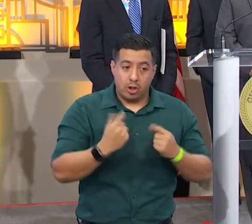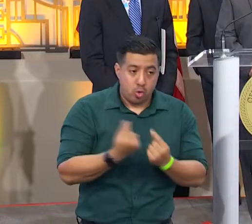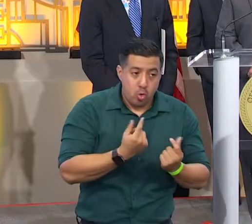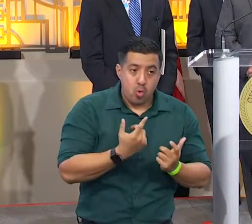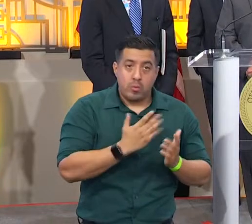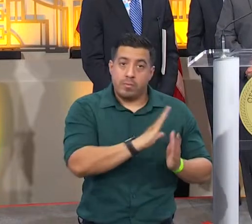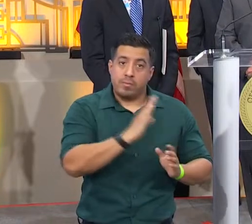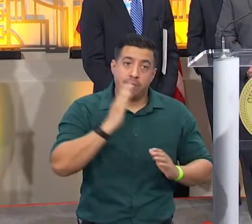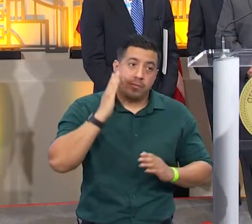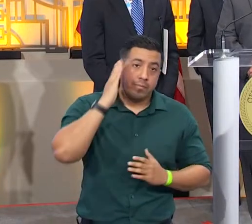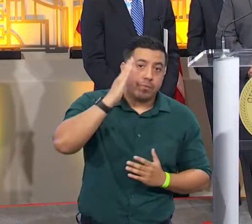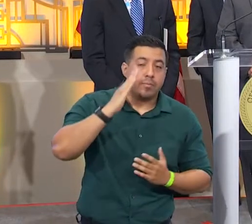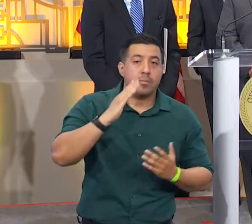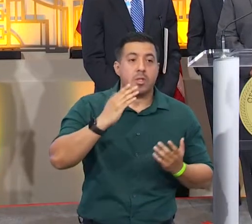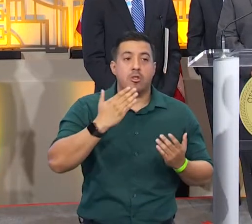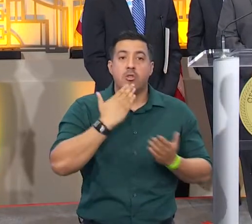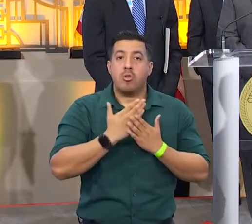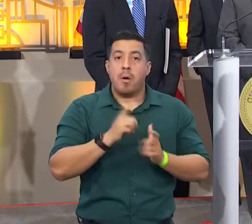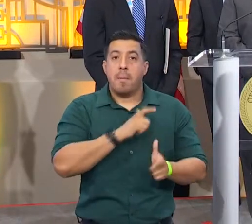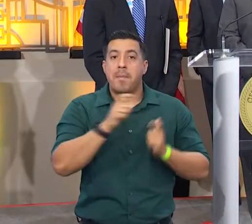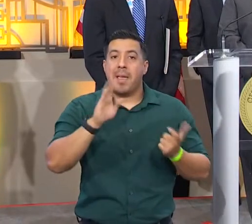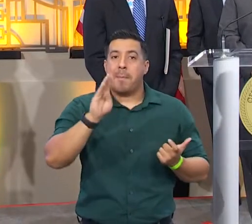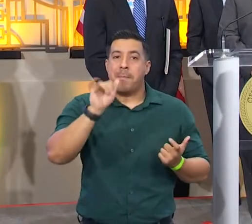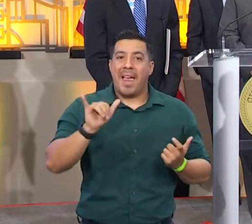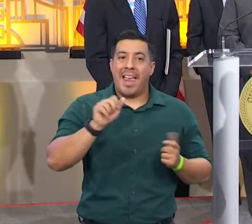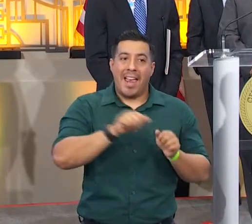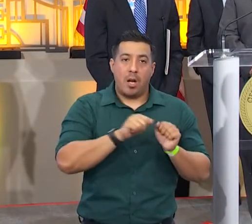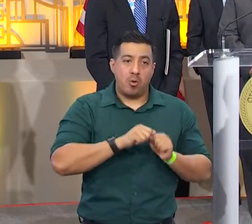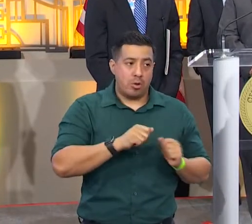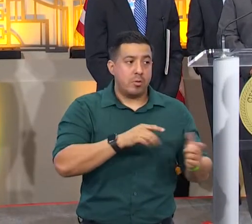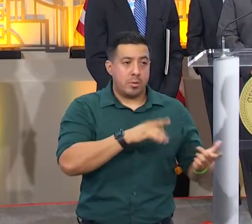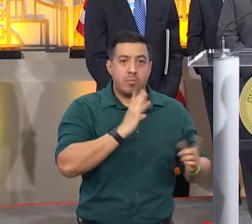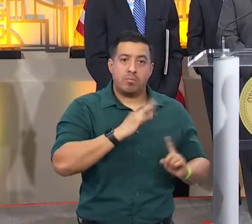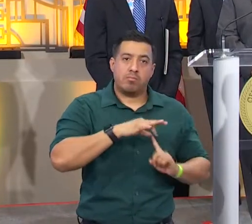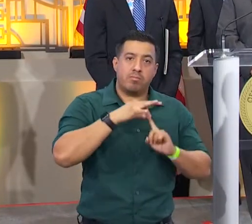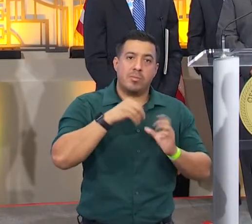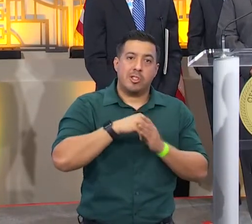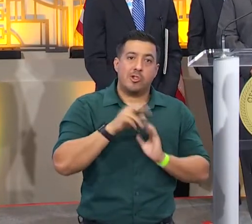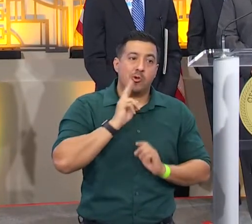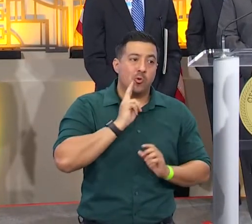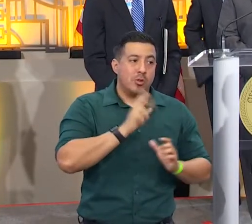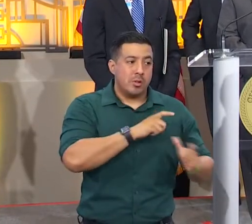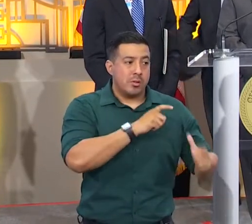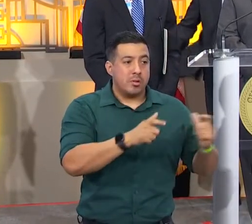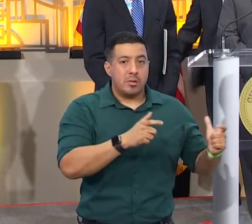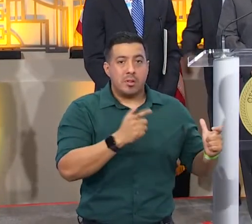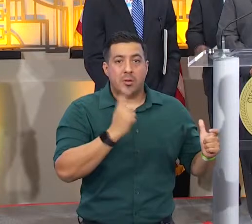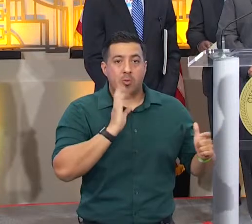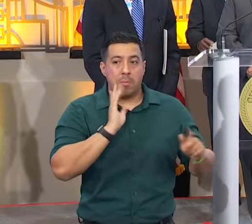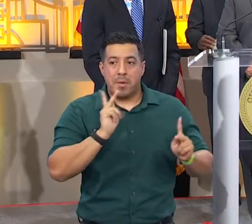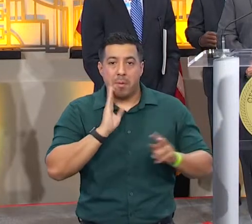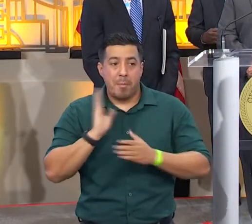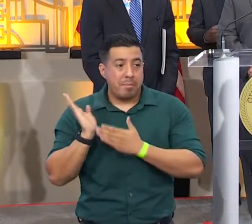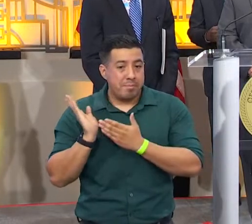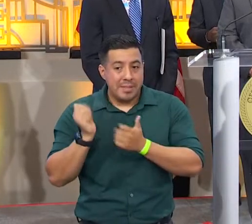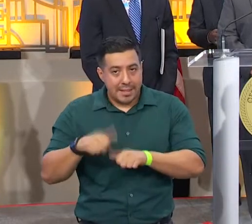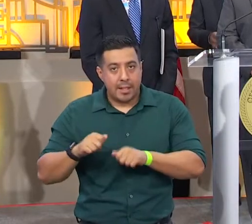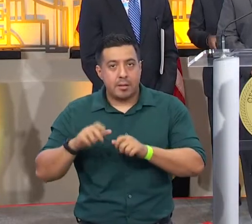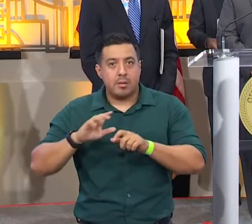large high bay area, kind of unique in Houston, so that these modules can be brought in. They can